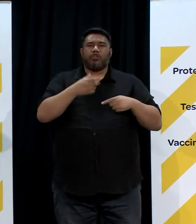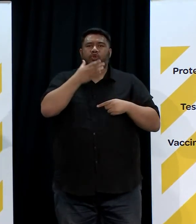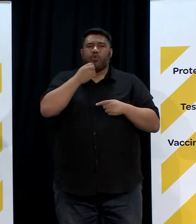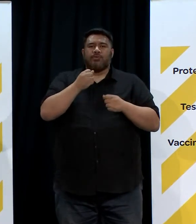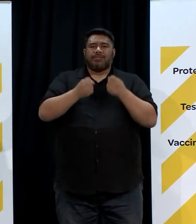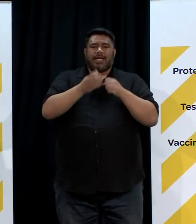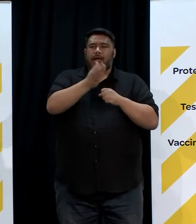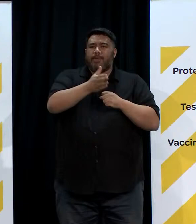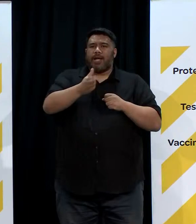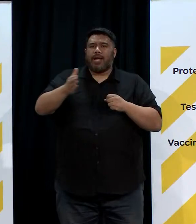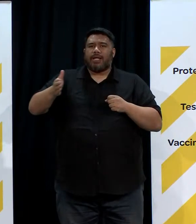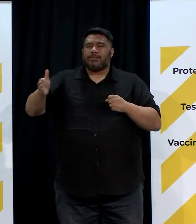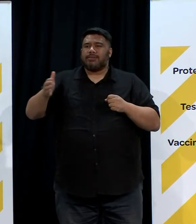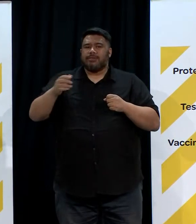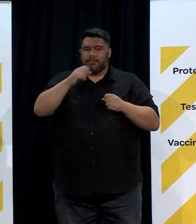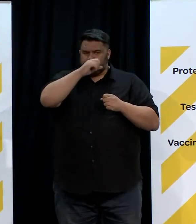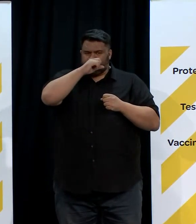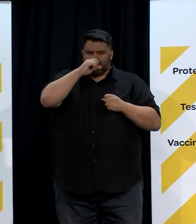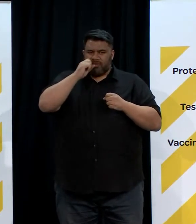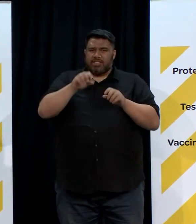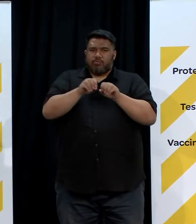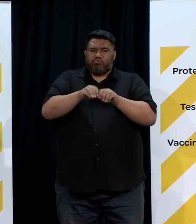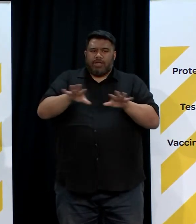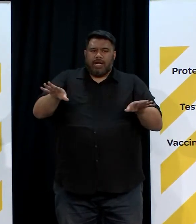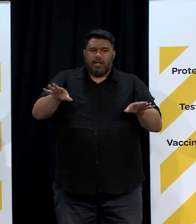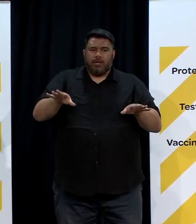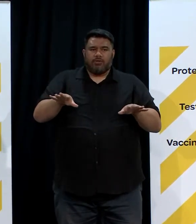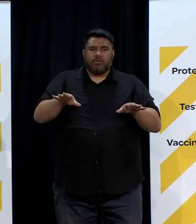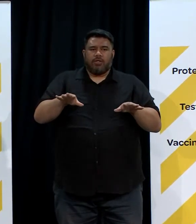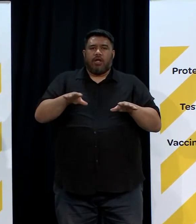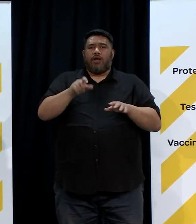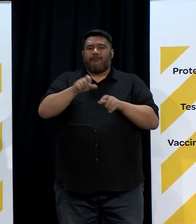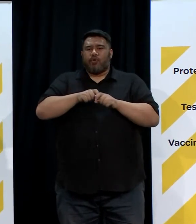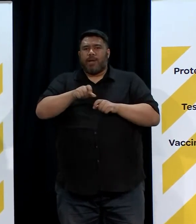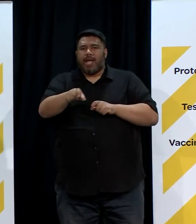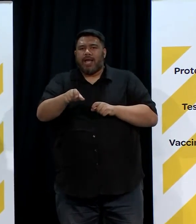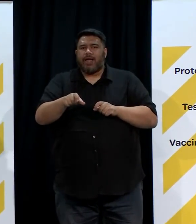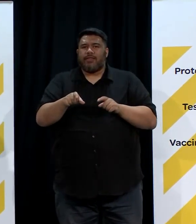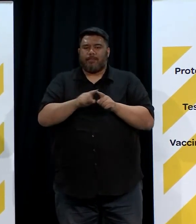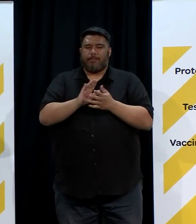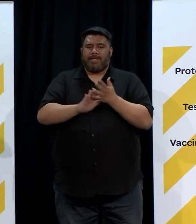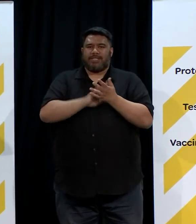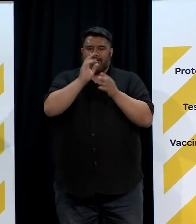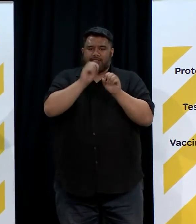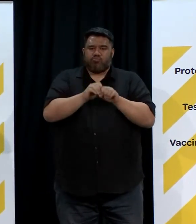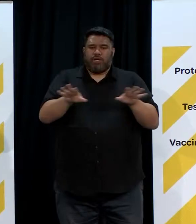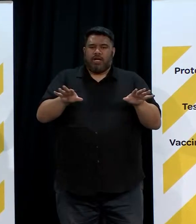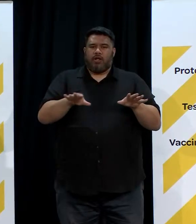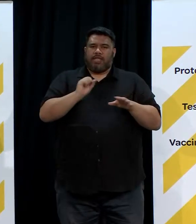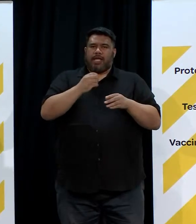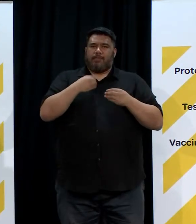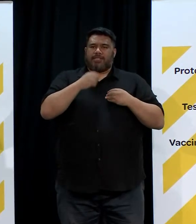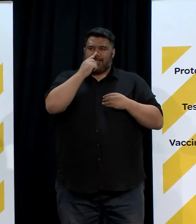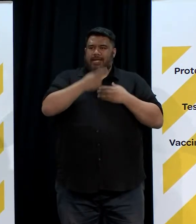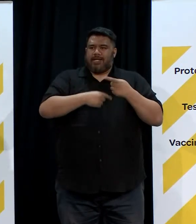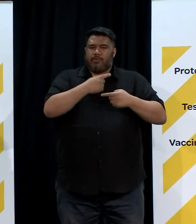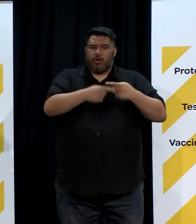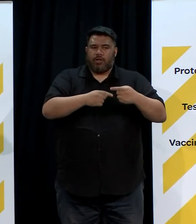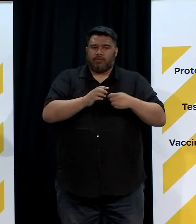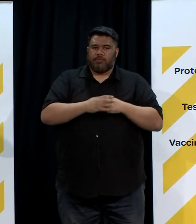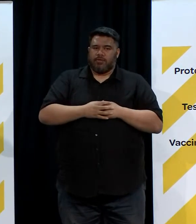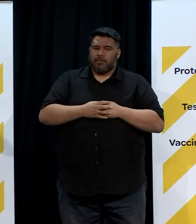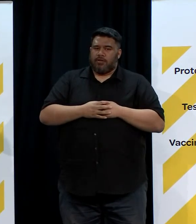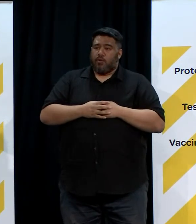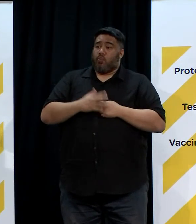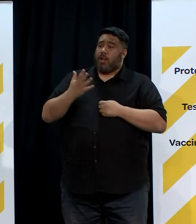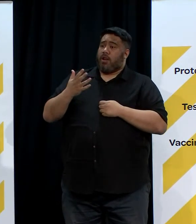and be able to operate more safely? Firstly, I'd just make sure that when I answer questions, I wouldn't describe that as a pronouncement. It's